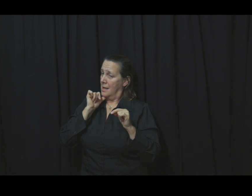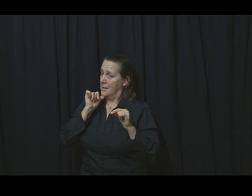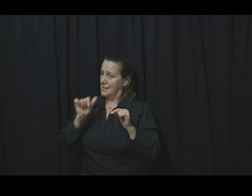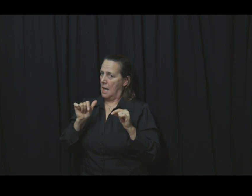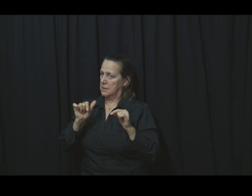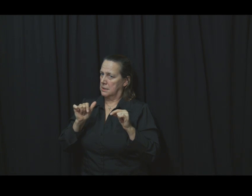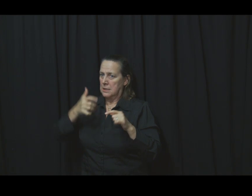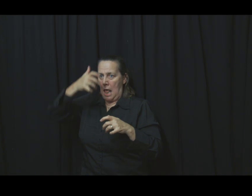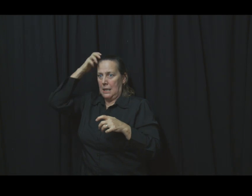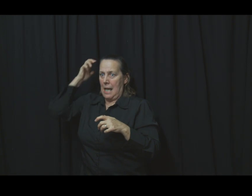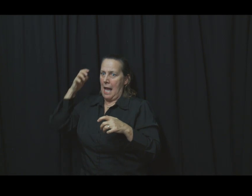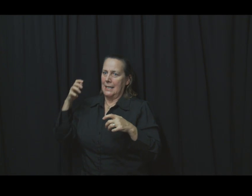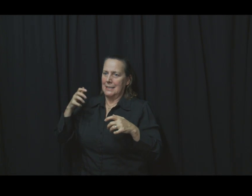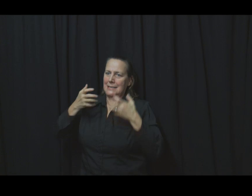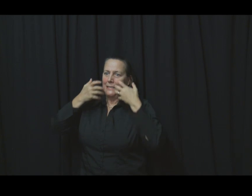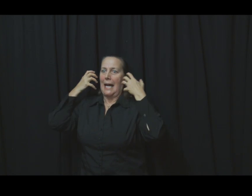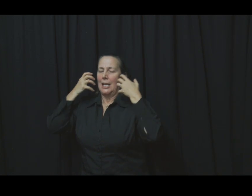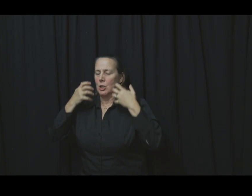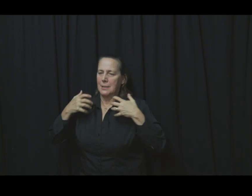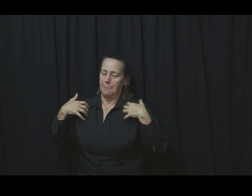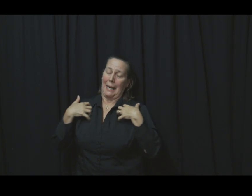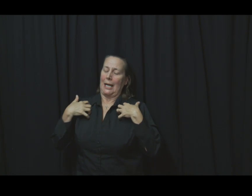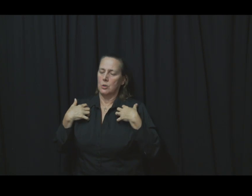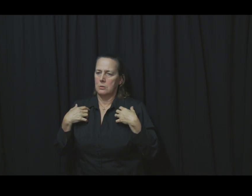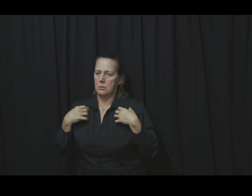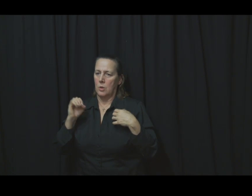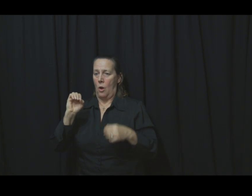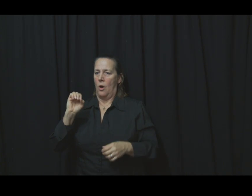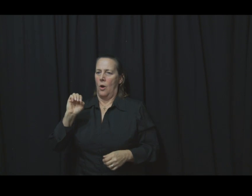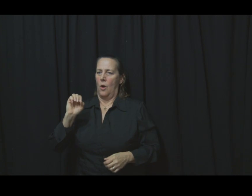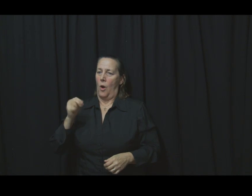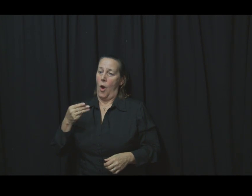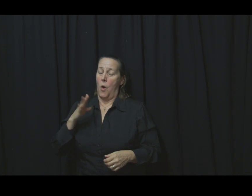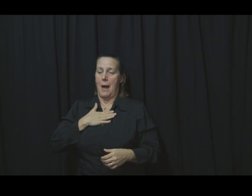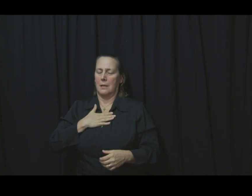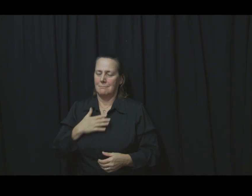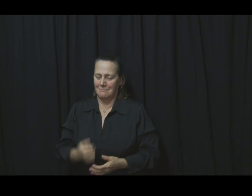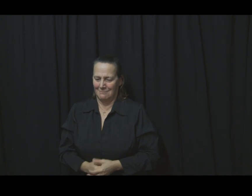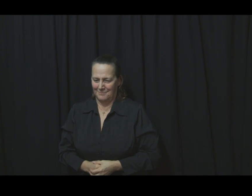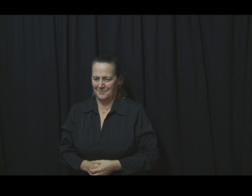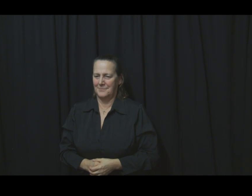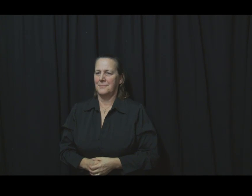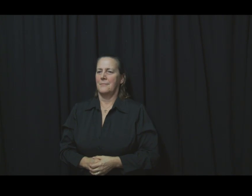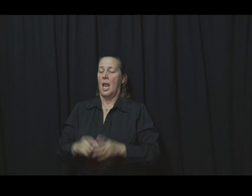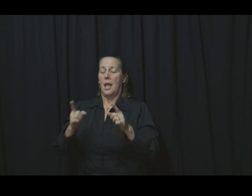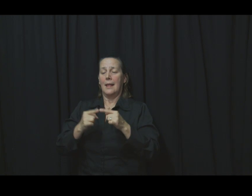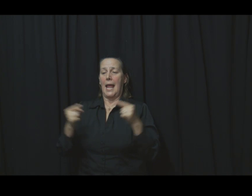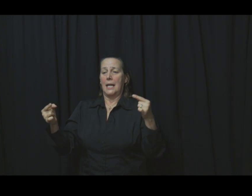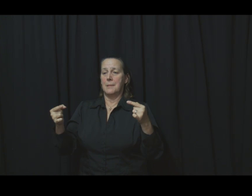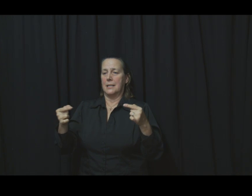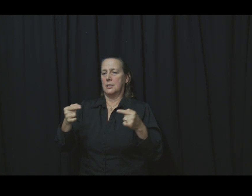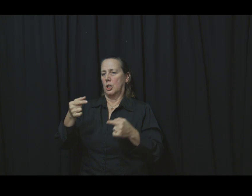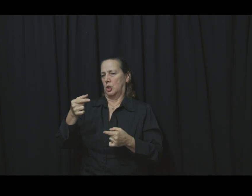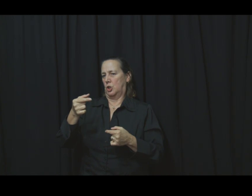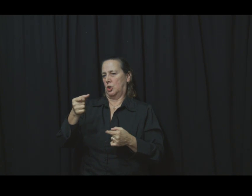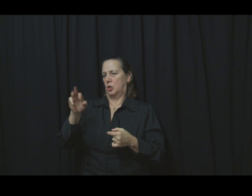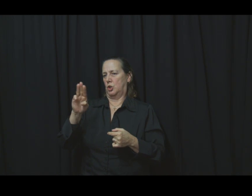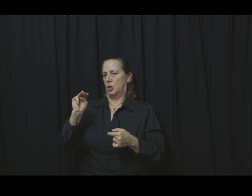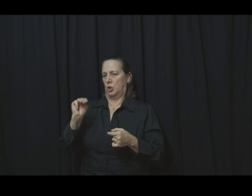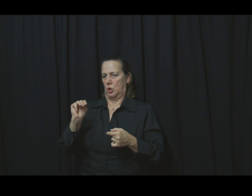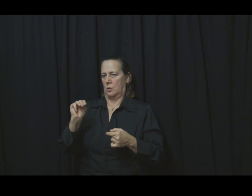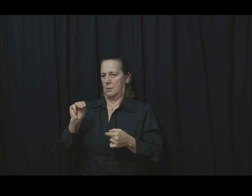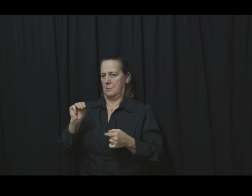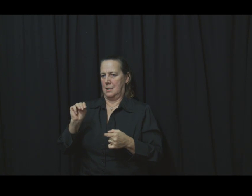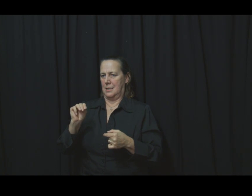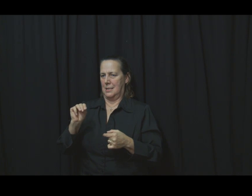and tigers and bears. Oh my. No. Your enemies are germs and parasites. That's what's